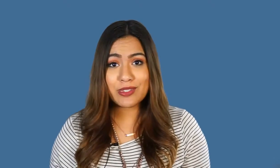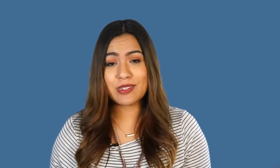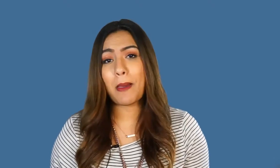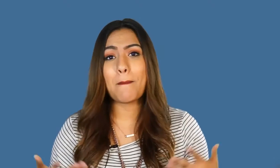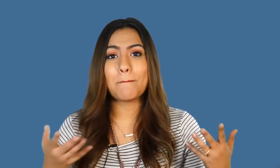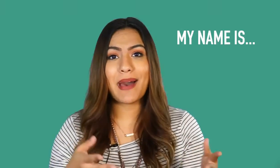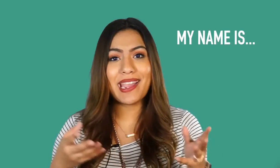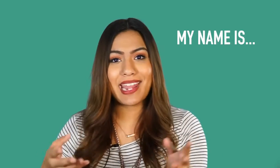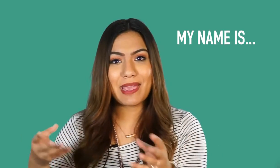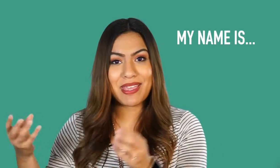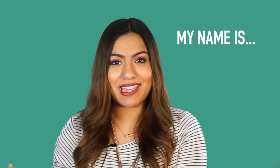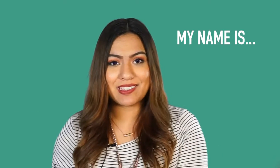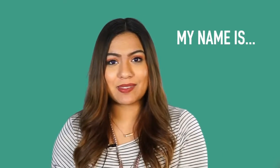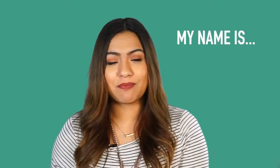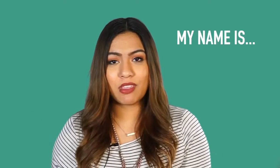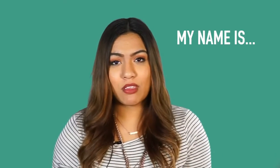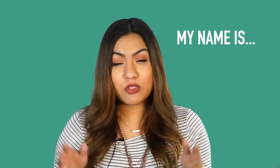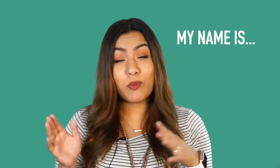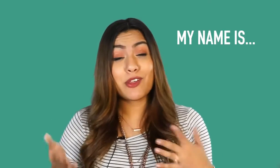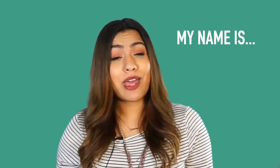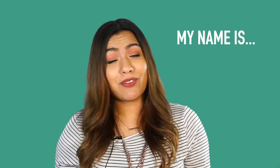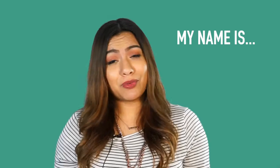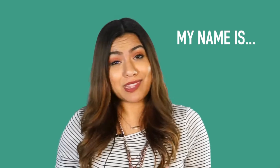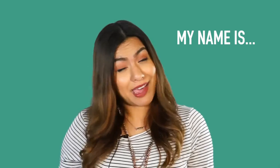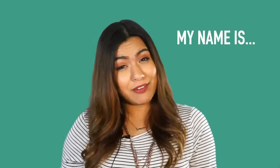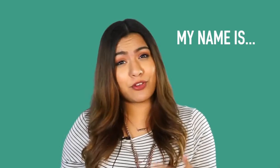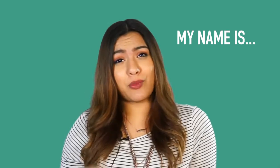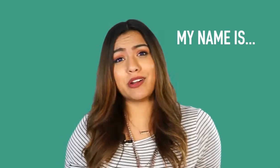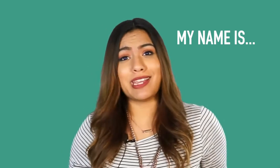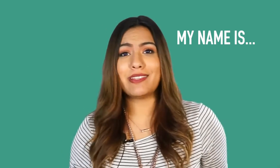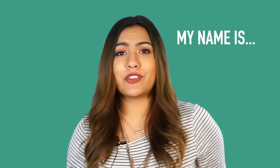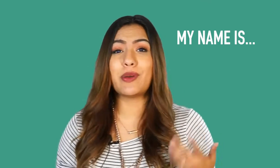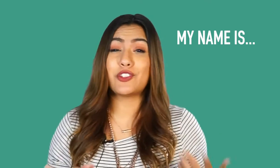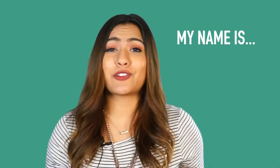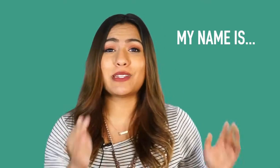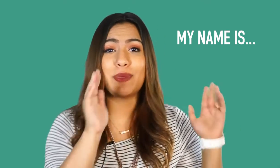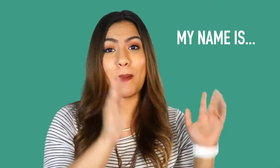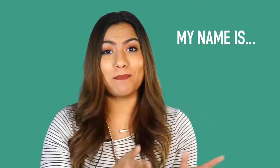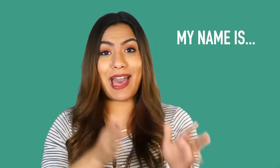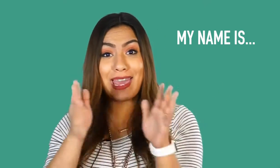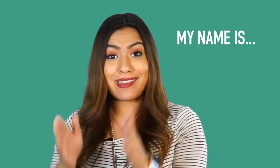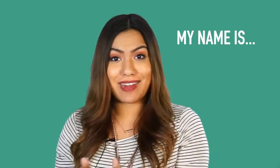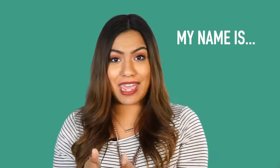First, my name is. So we don't have a sign for the word is, so it's just going to be my